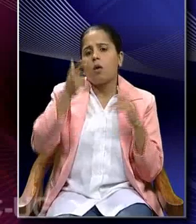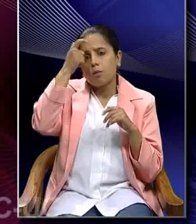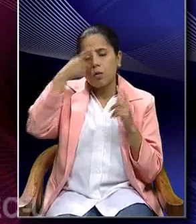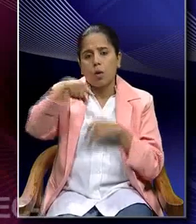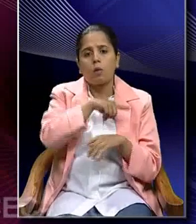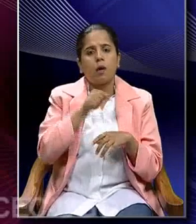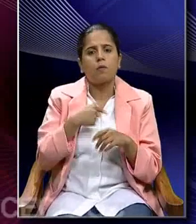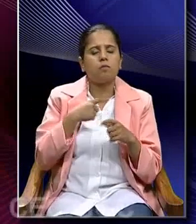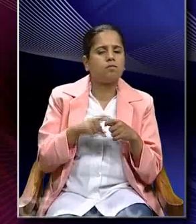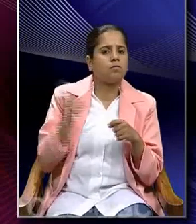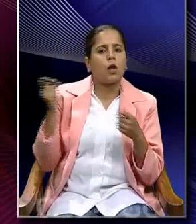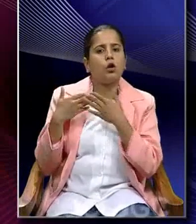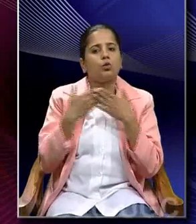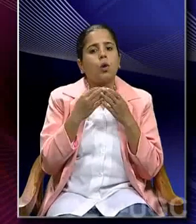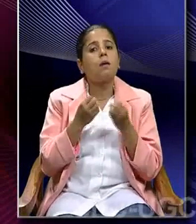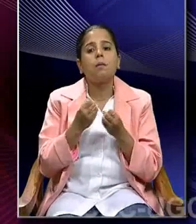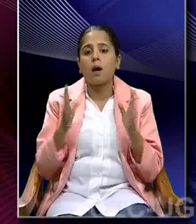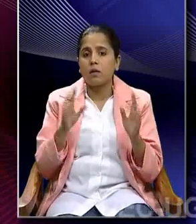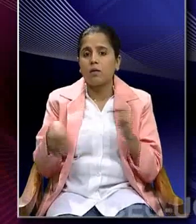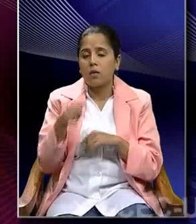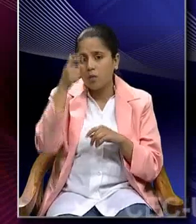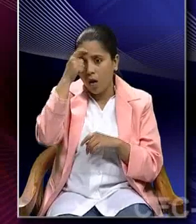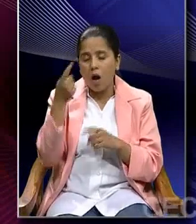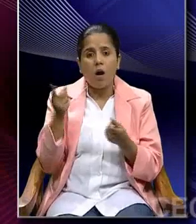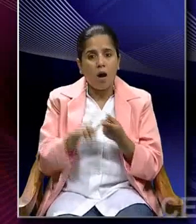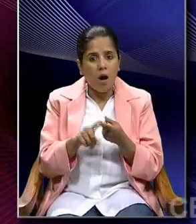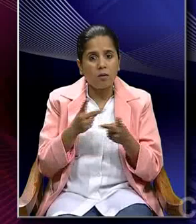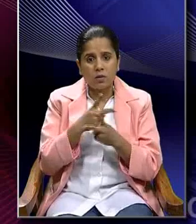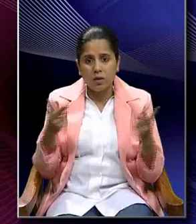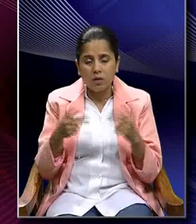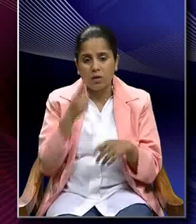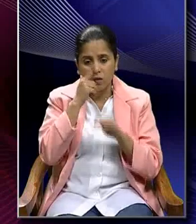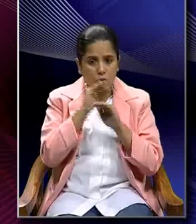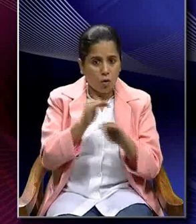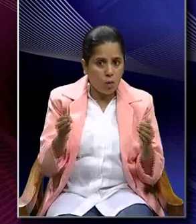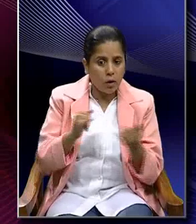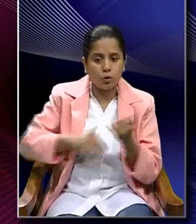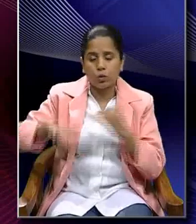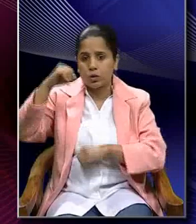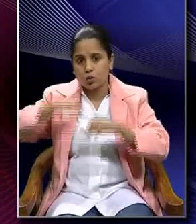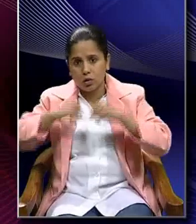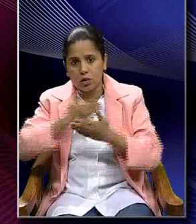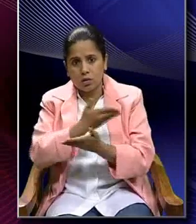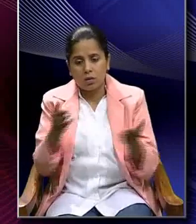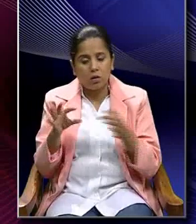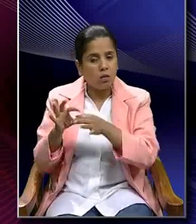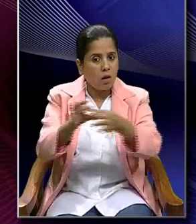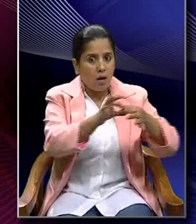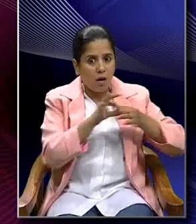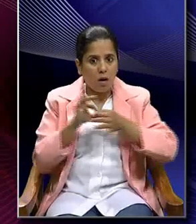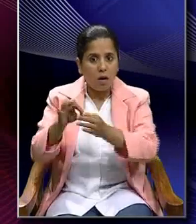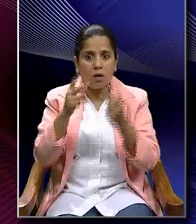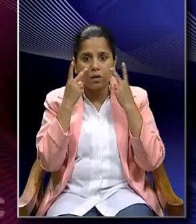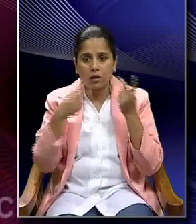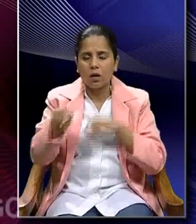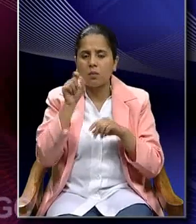of dropping out from school. So crisis, girl child, social structure, that relationship has to